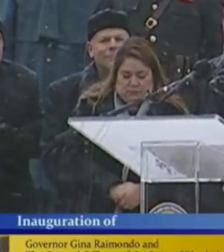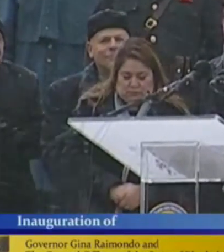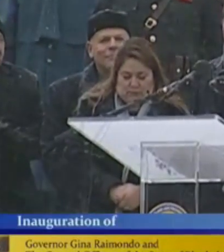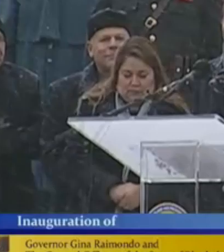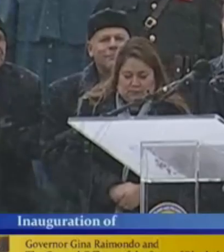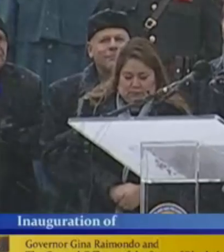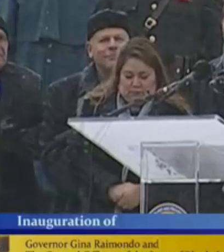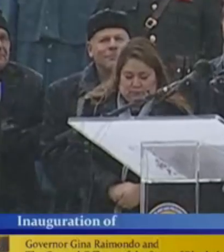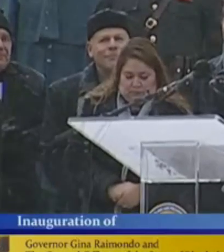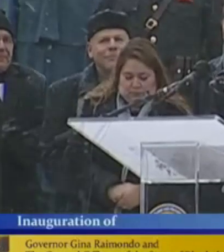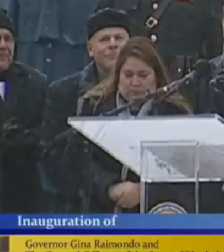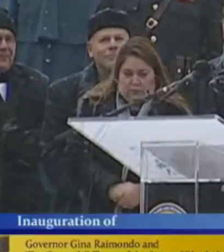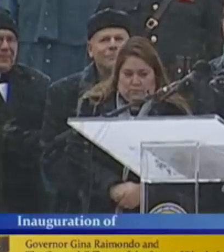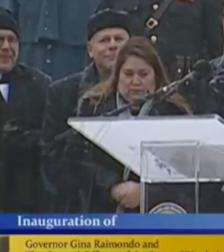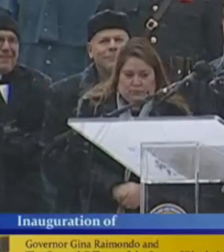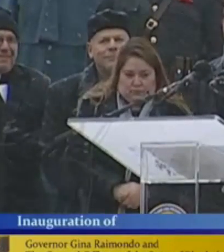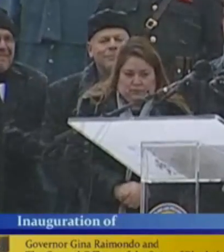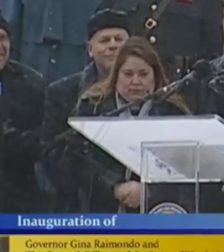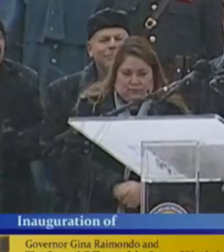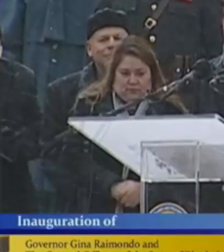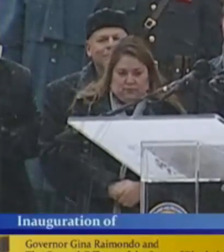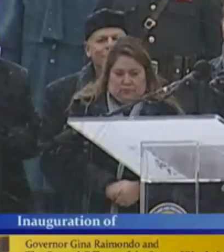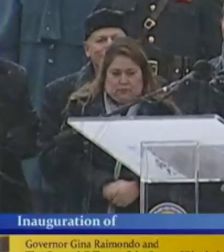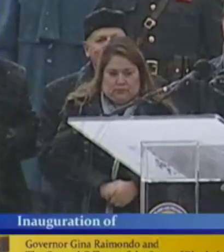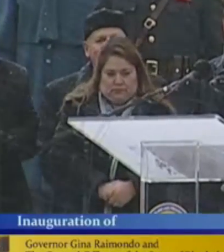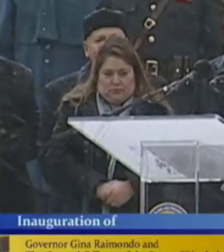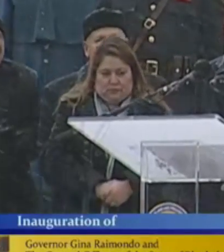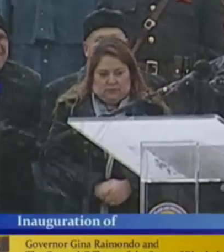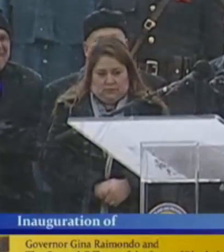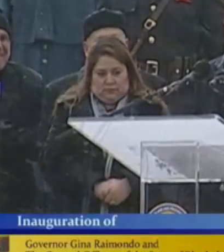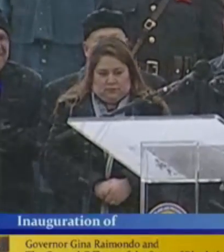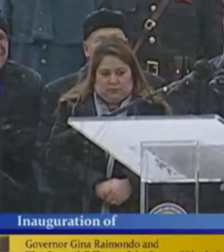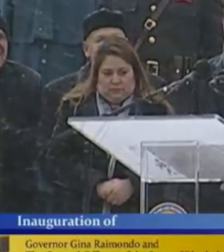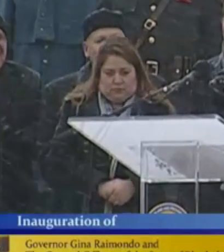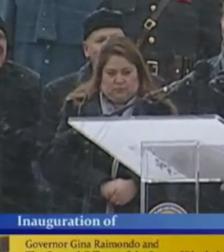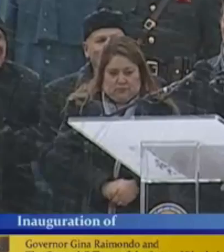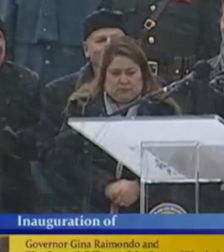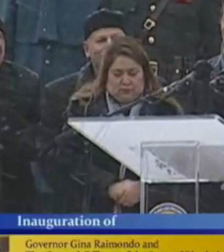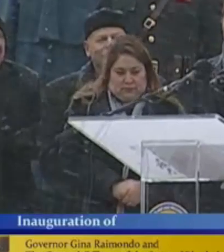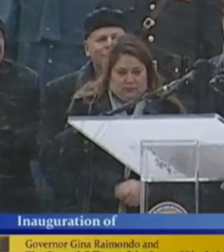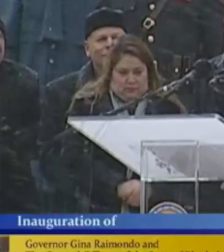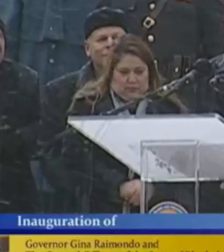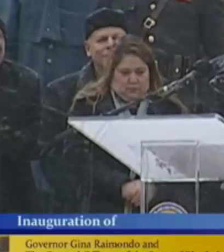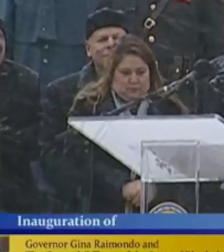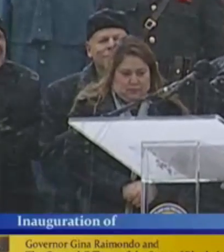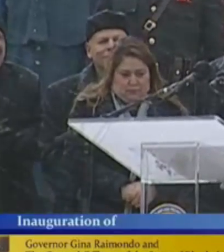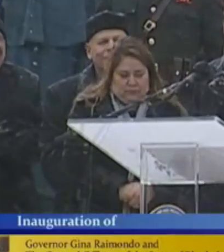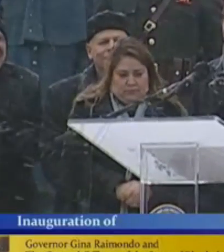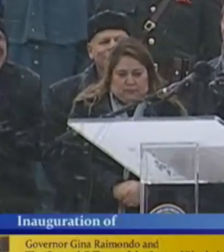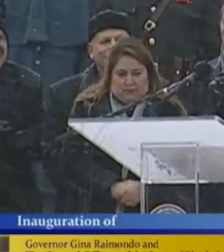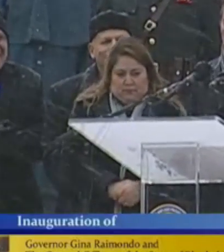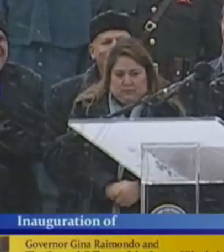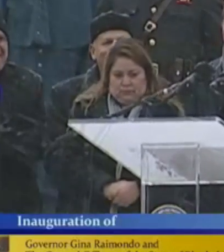for all who dwell here, that the words of the prophet shall be fulfilled, and light shall shine in